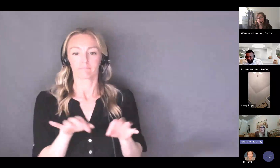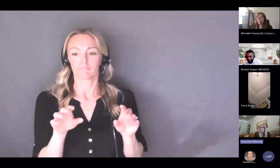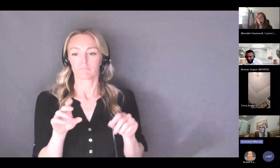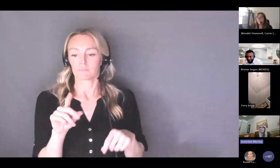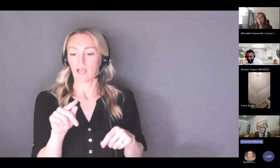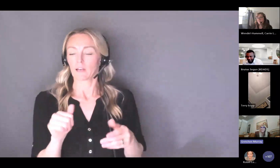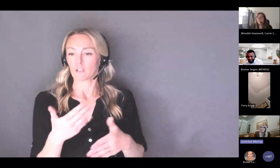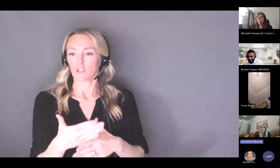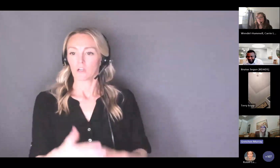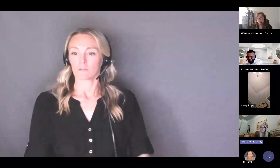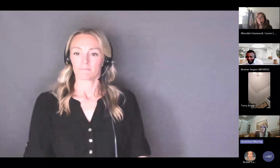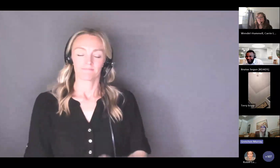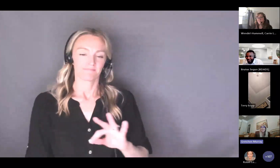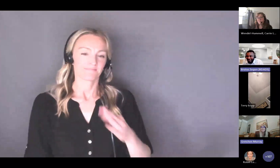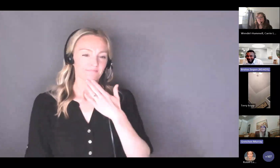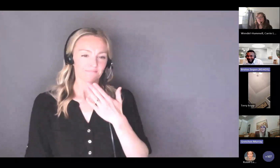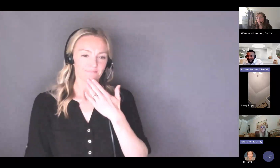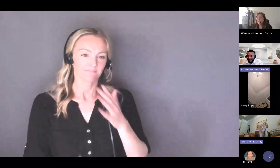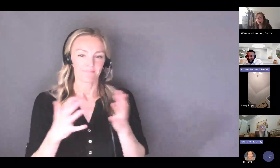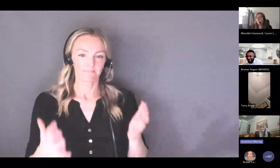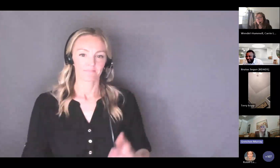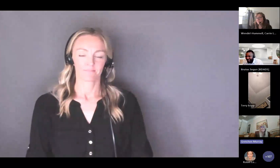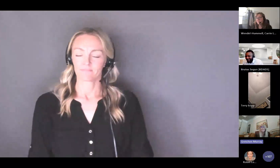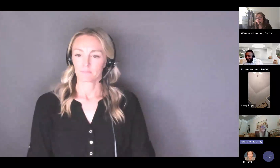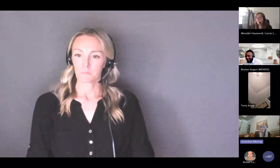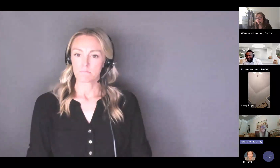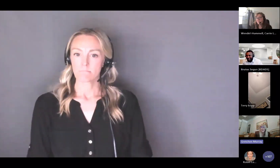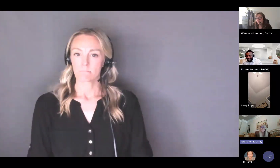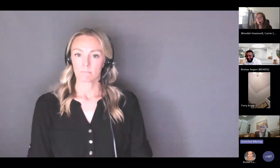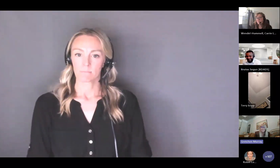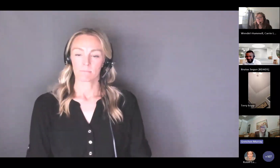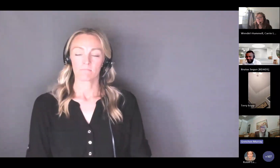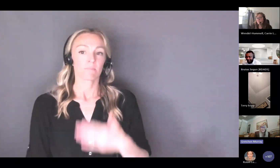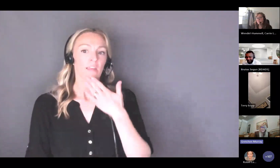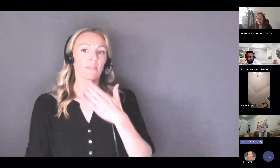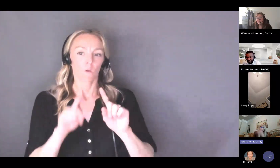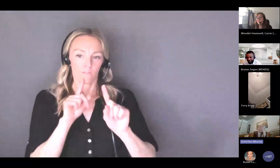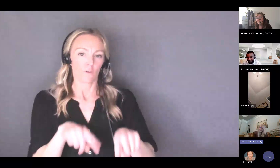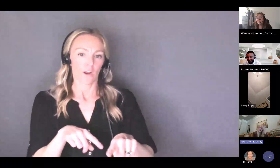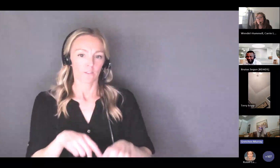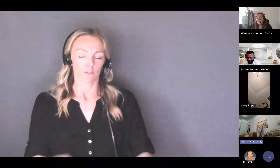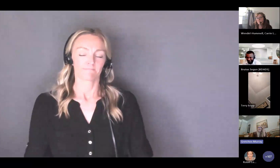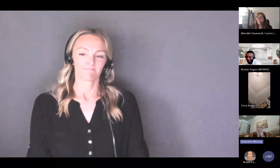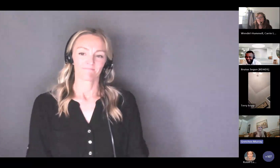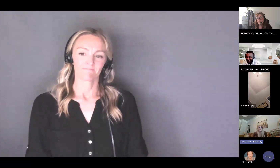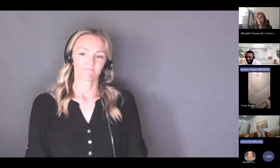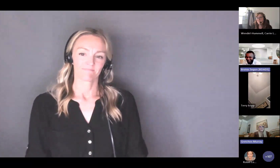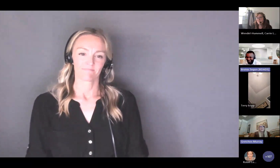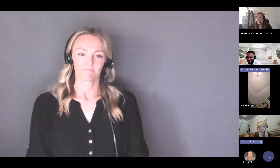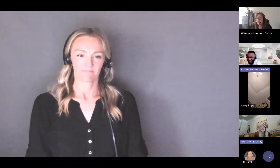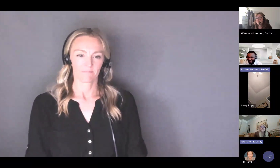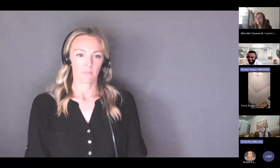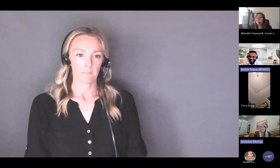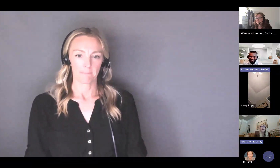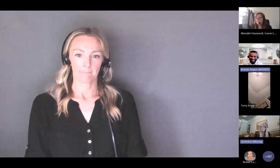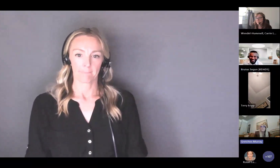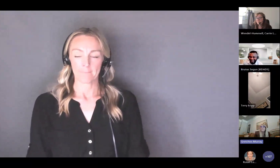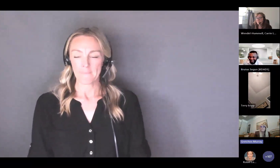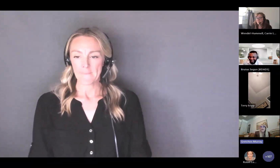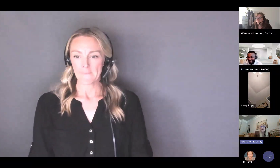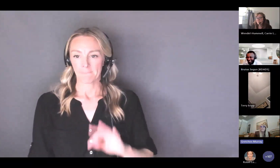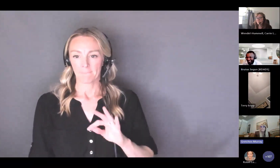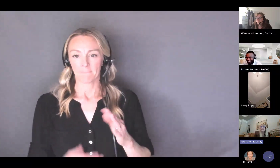so much. I appreciate it. Thank you for answering that question, because that was the biggie. So, okay. Thank All right. you. Thank you. All